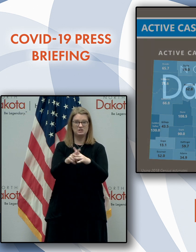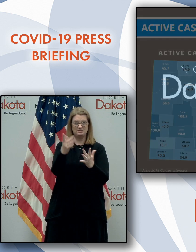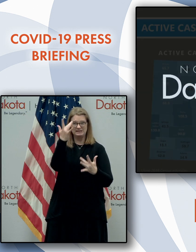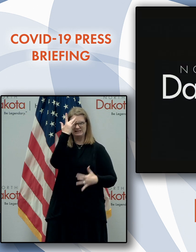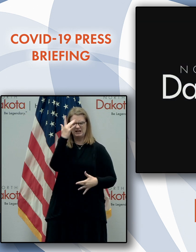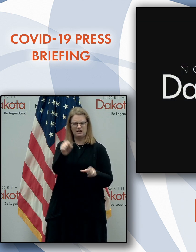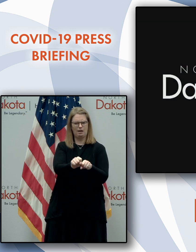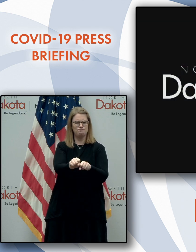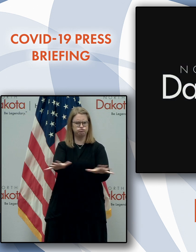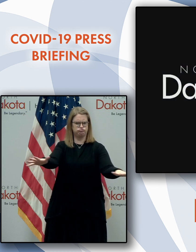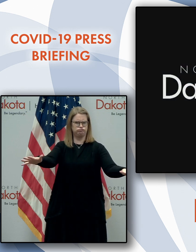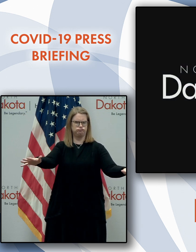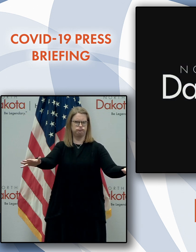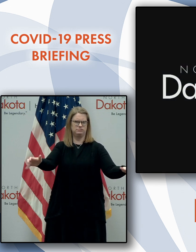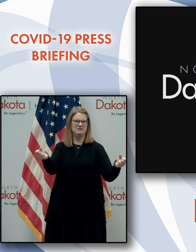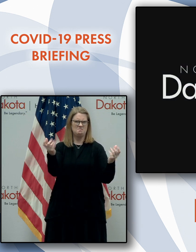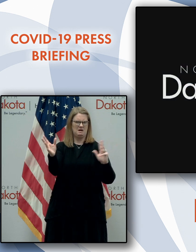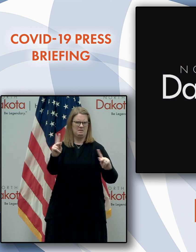of events.